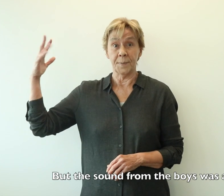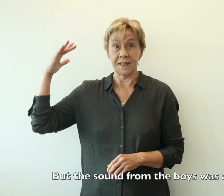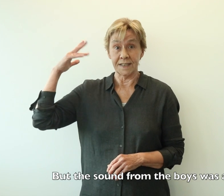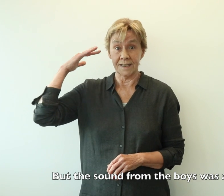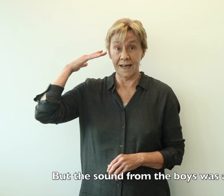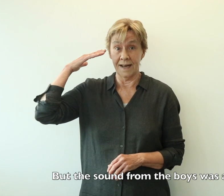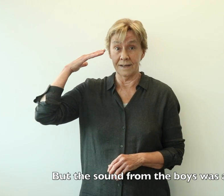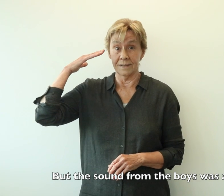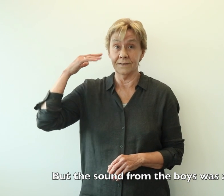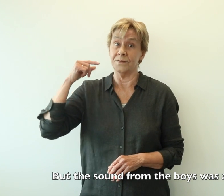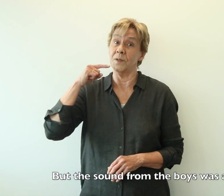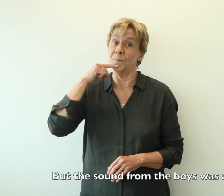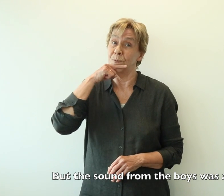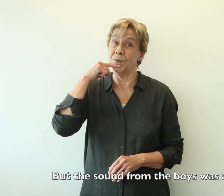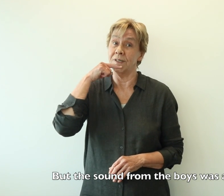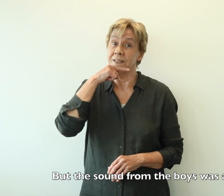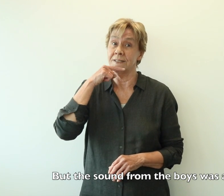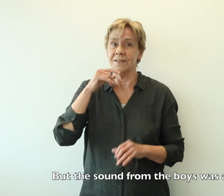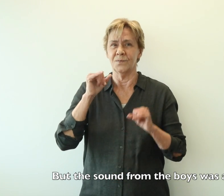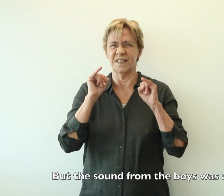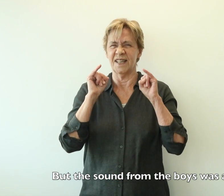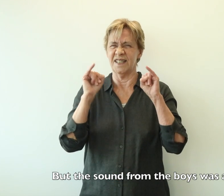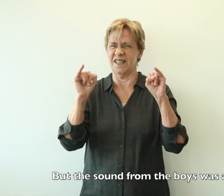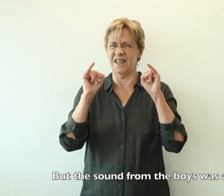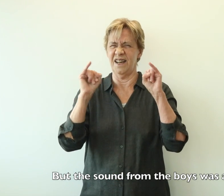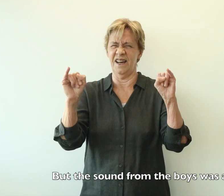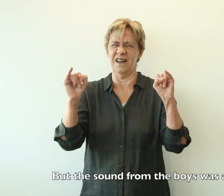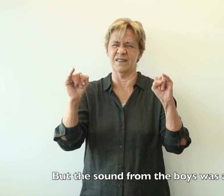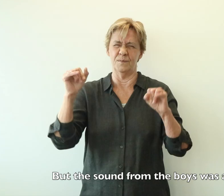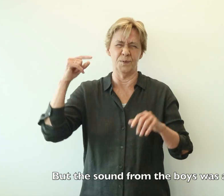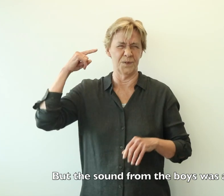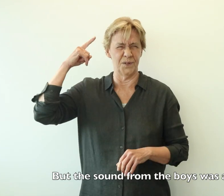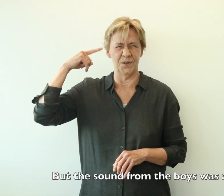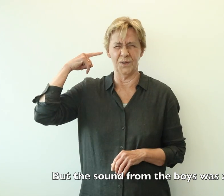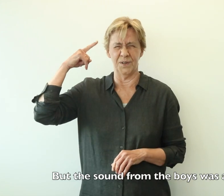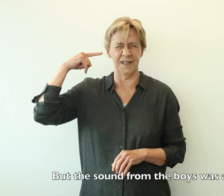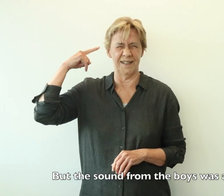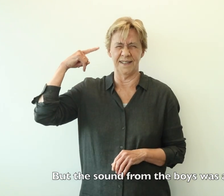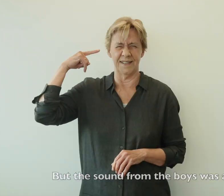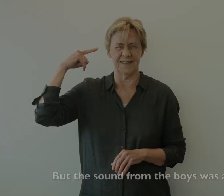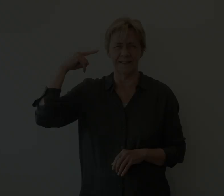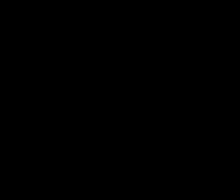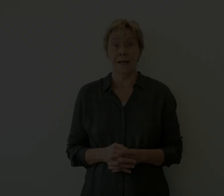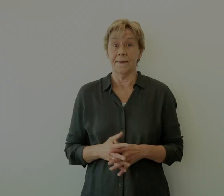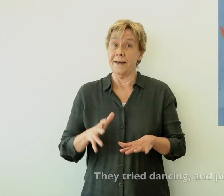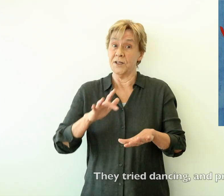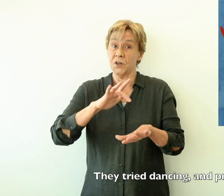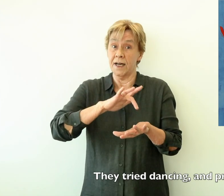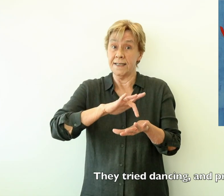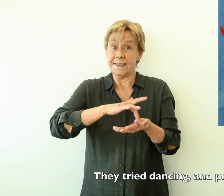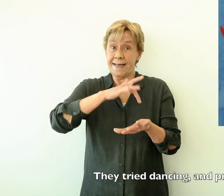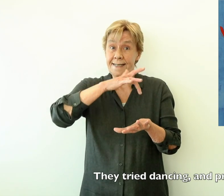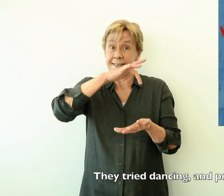But the sound from the boys was a terrible noise. They tried